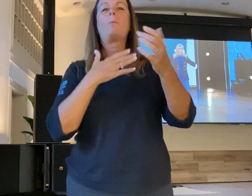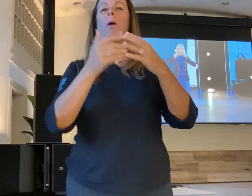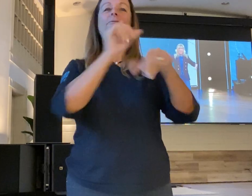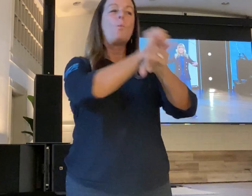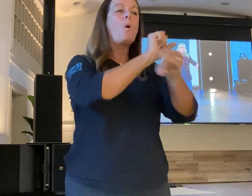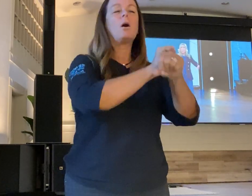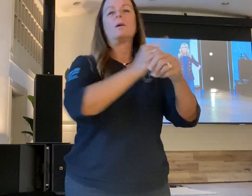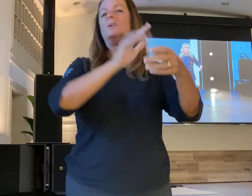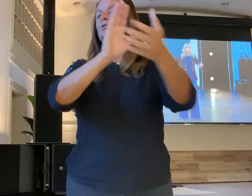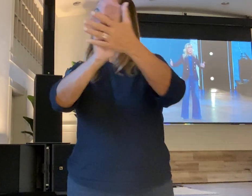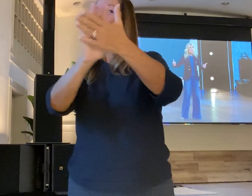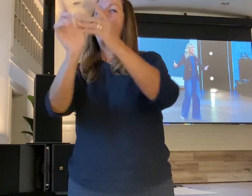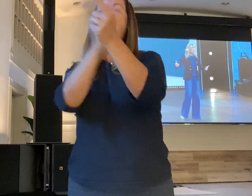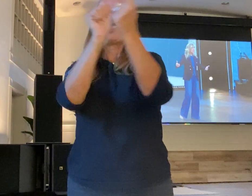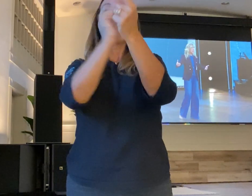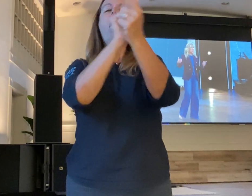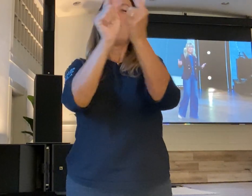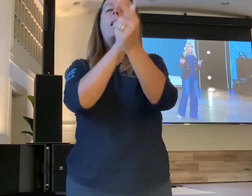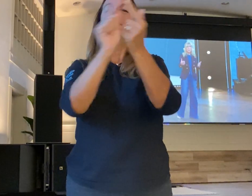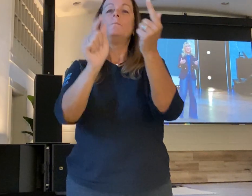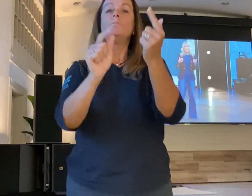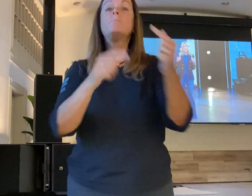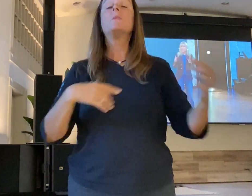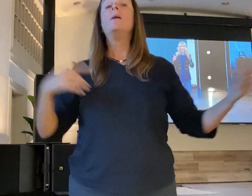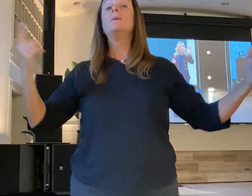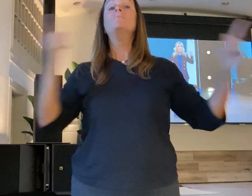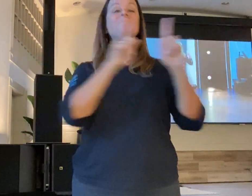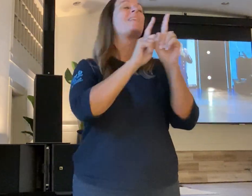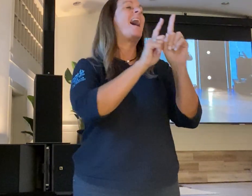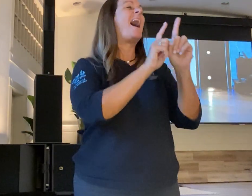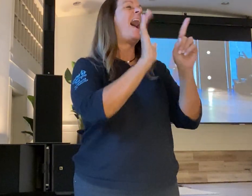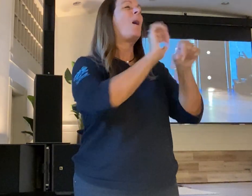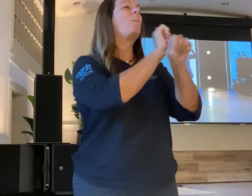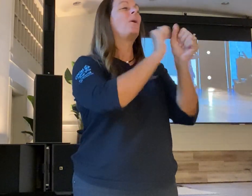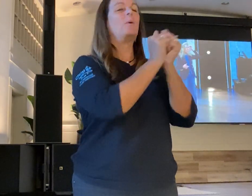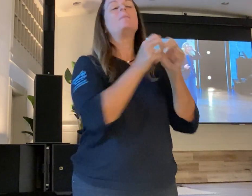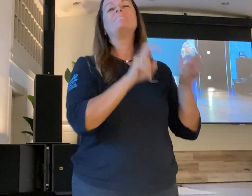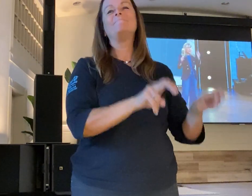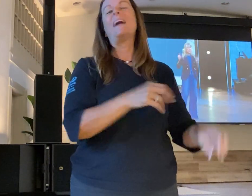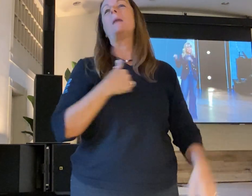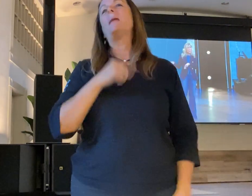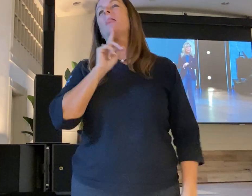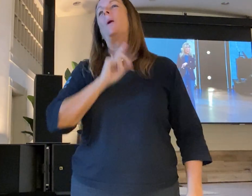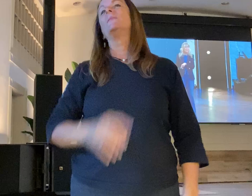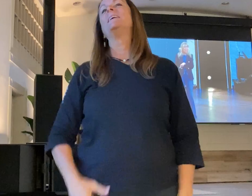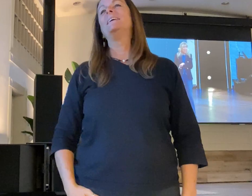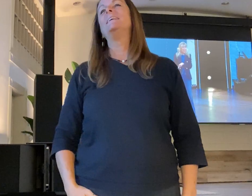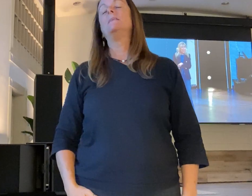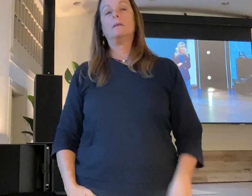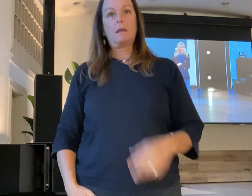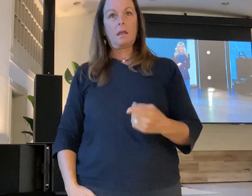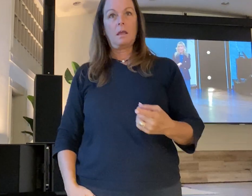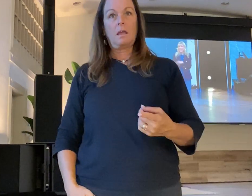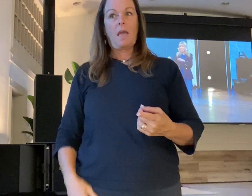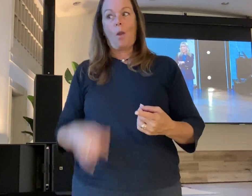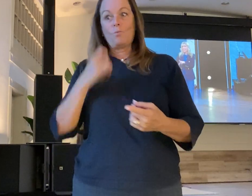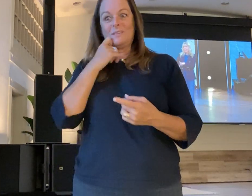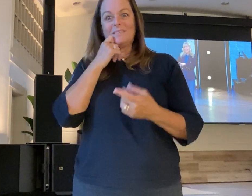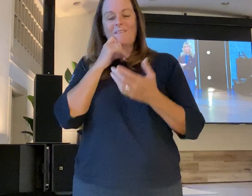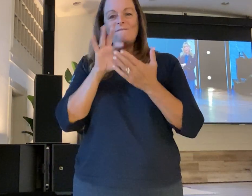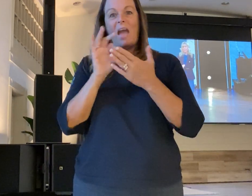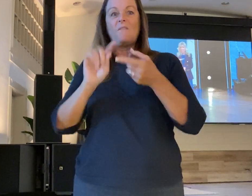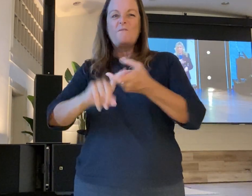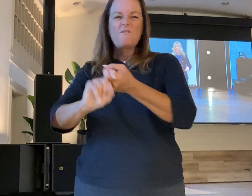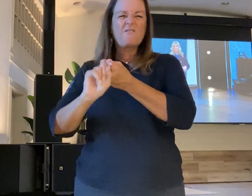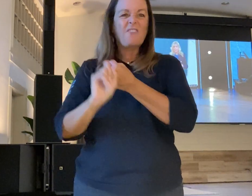the week. And some of you, you may be blessed. You may say, "I'm not lonely. I have found a few really good friends here." And